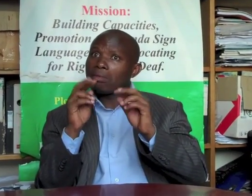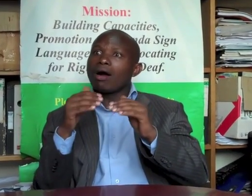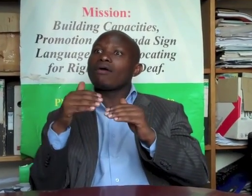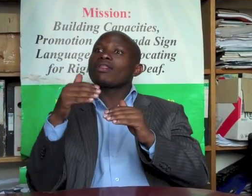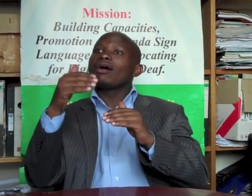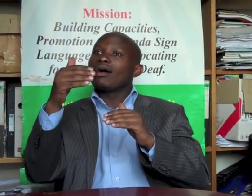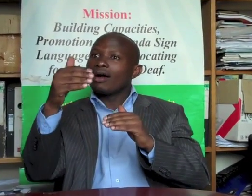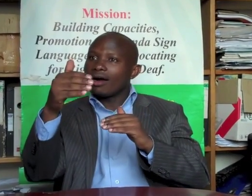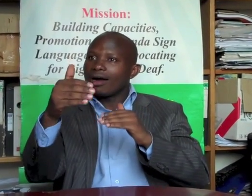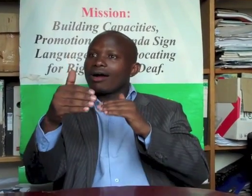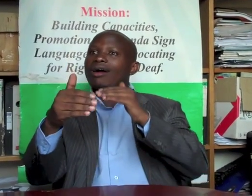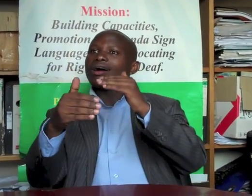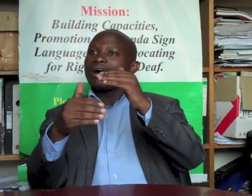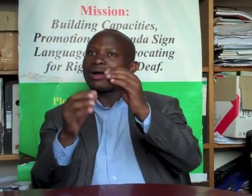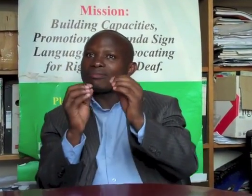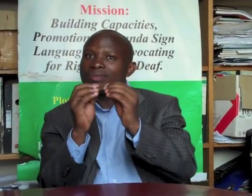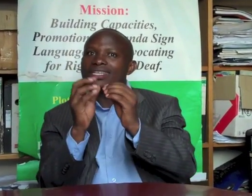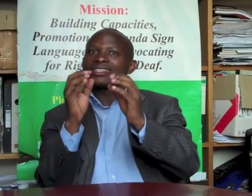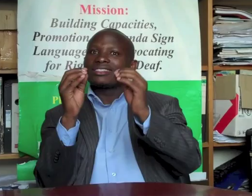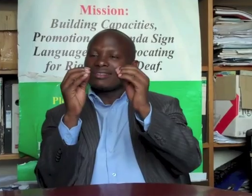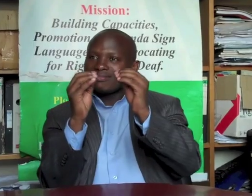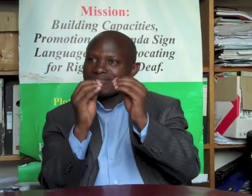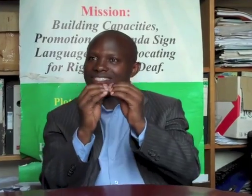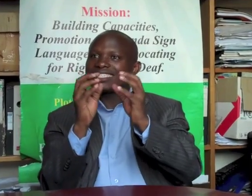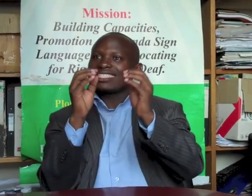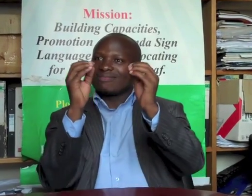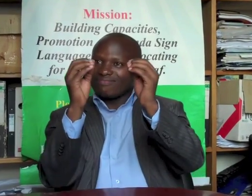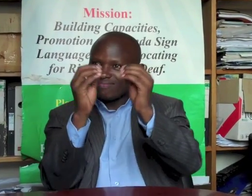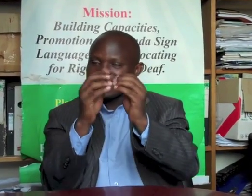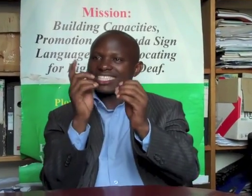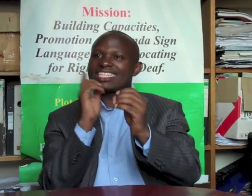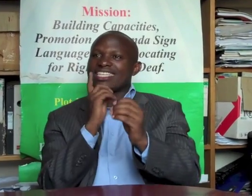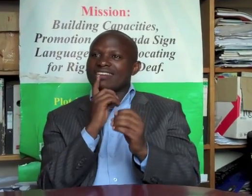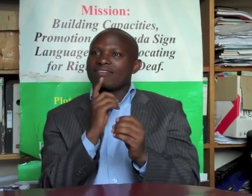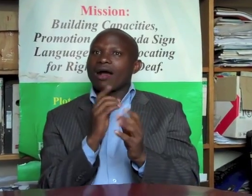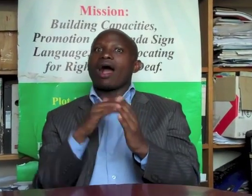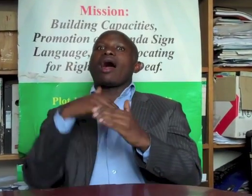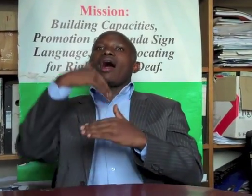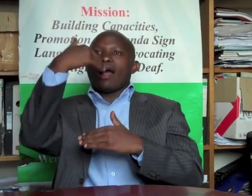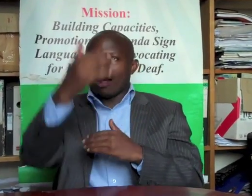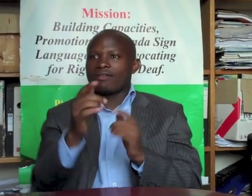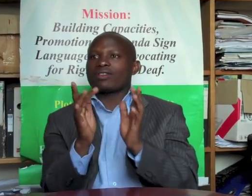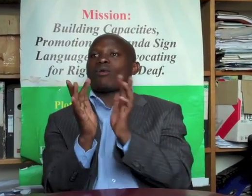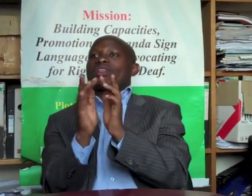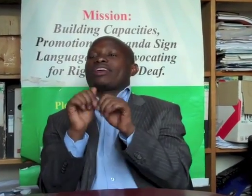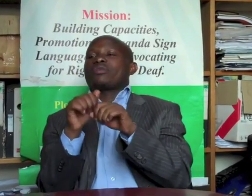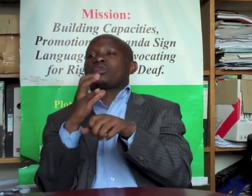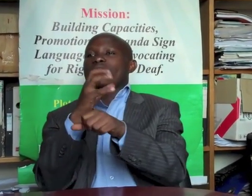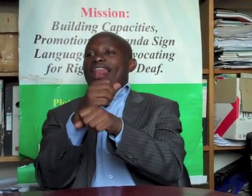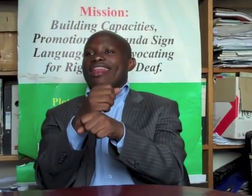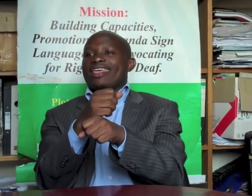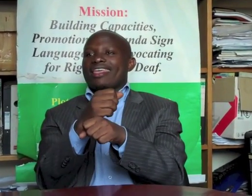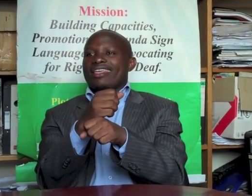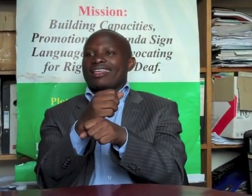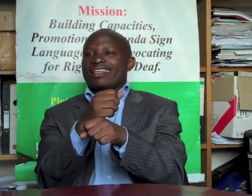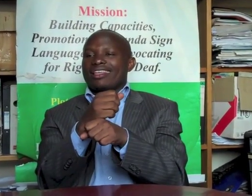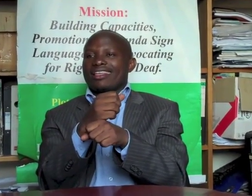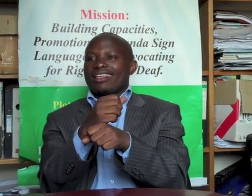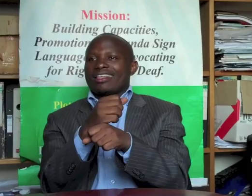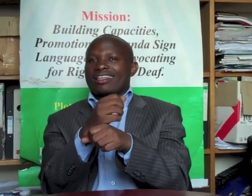looked on. Then later on, as we used to meet again and again, I got a